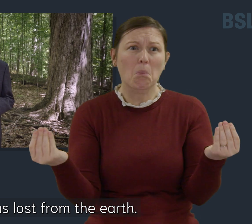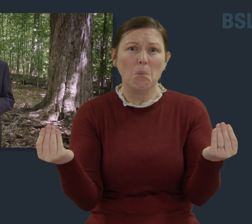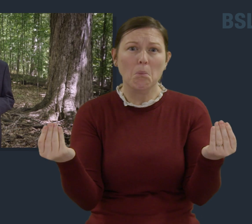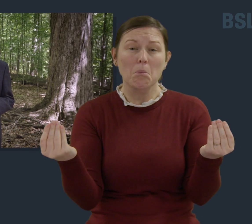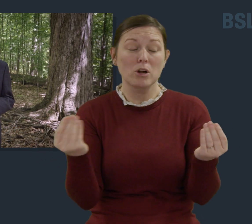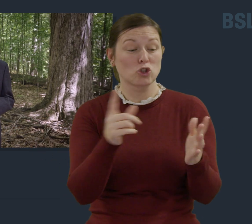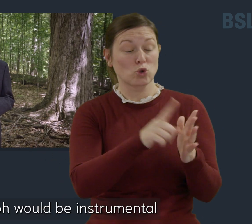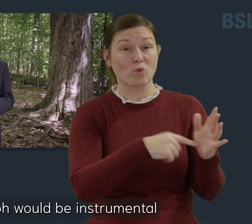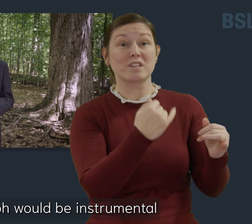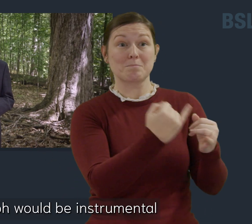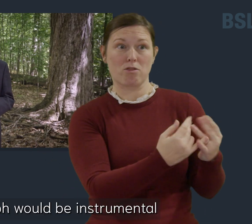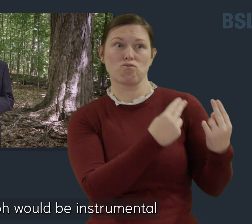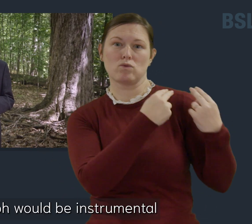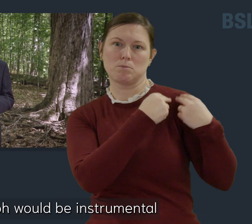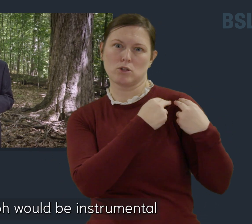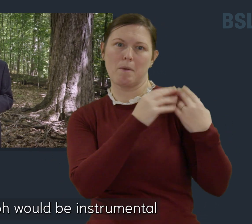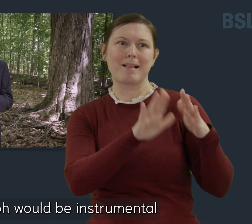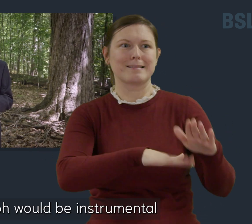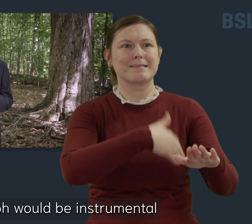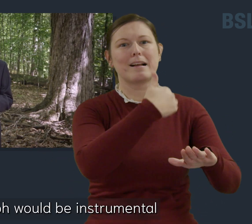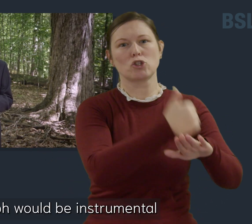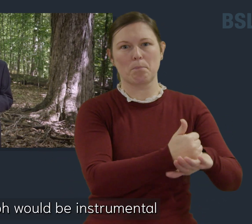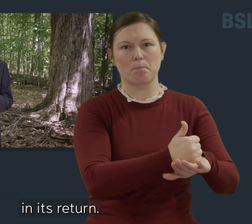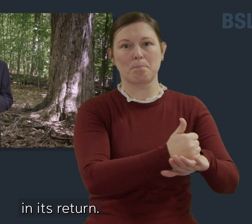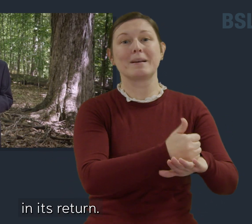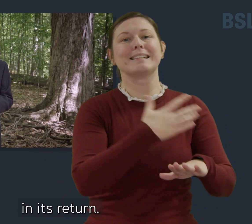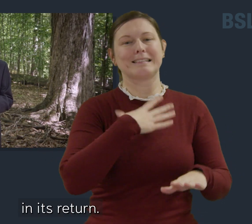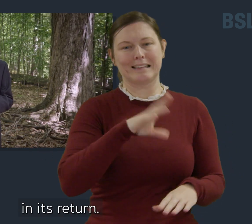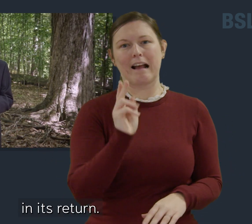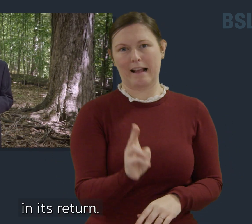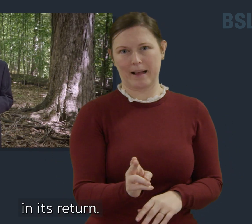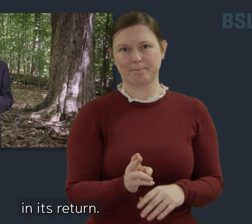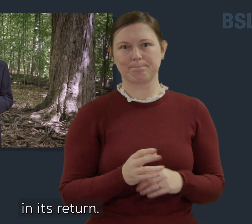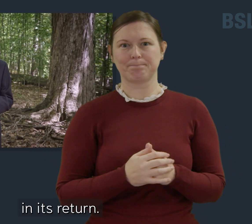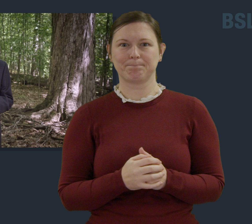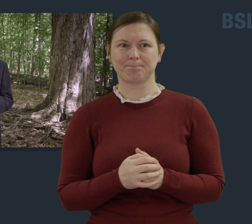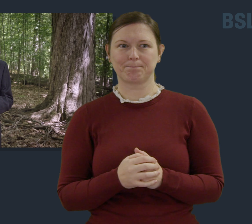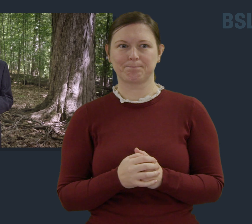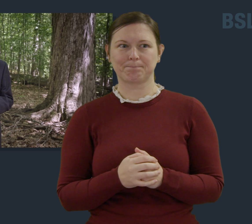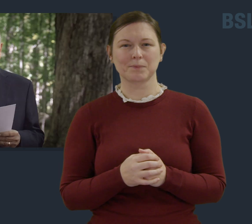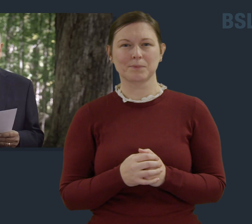earth. Joseph would be instrumental in its return.